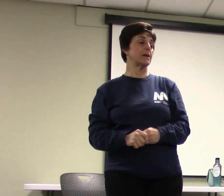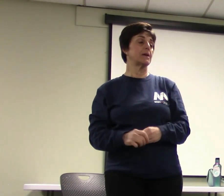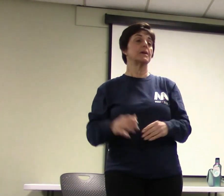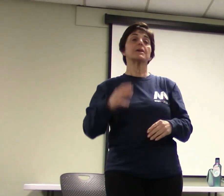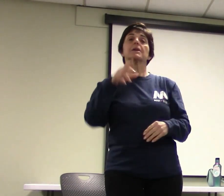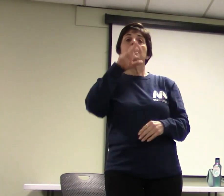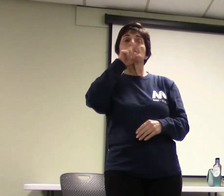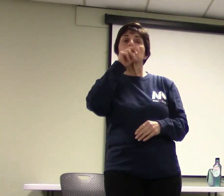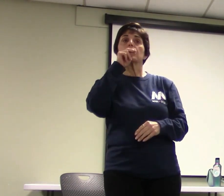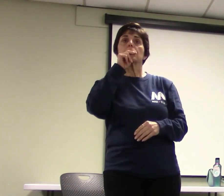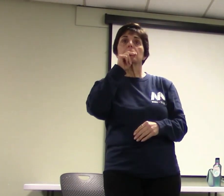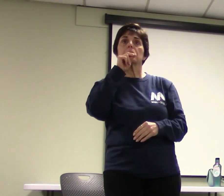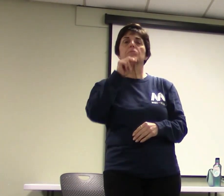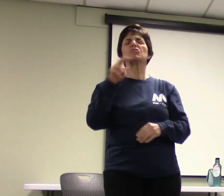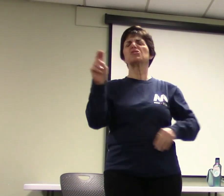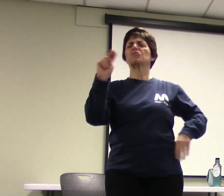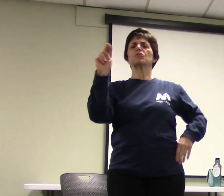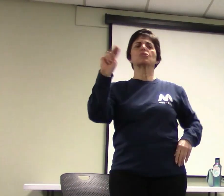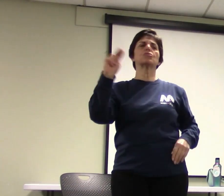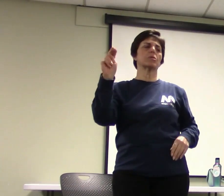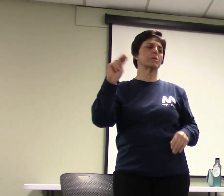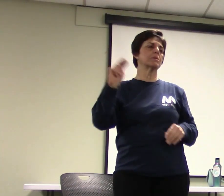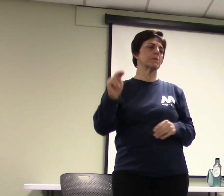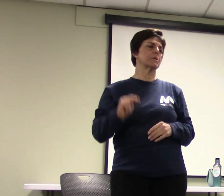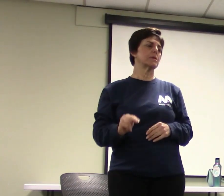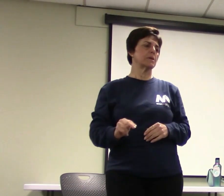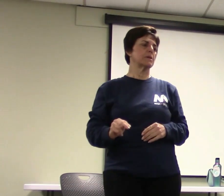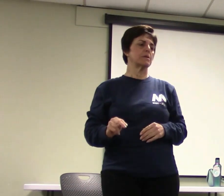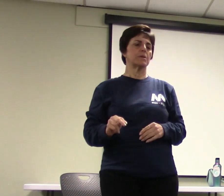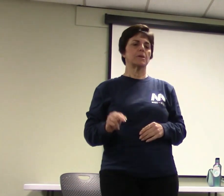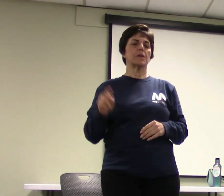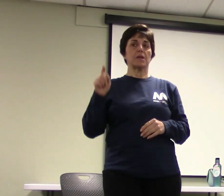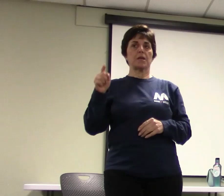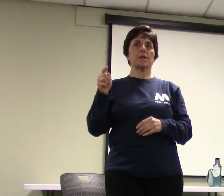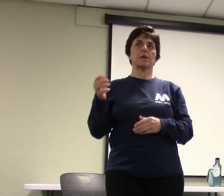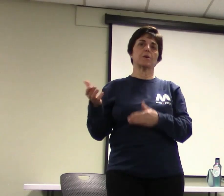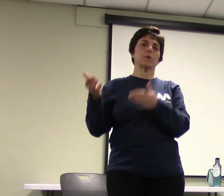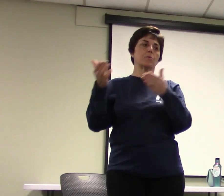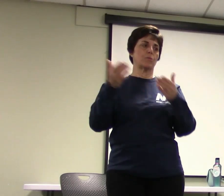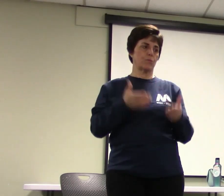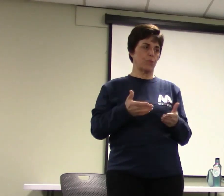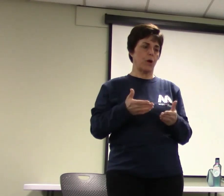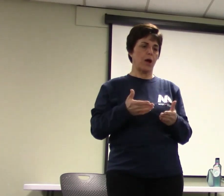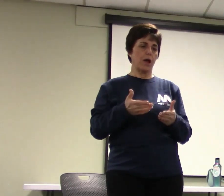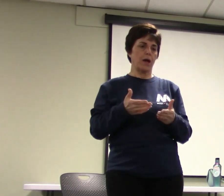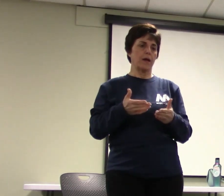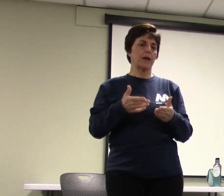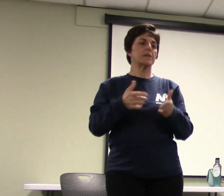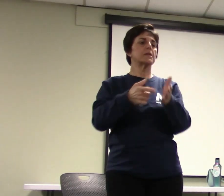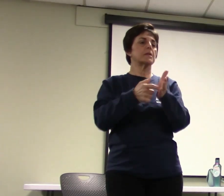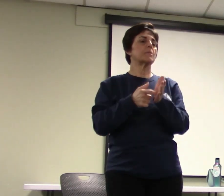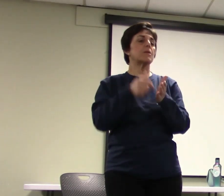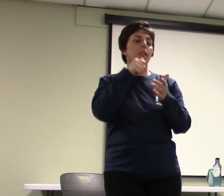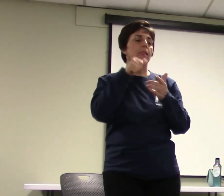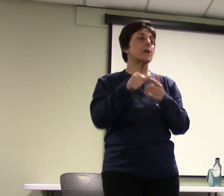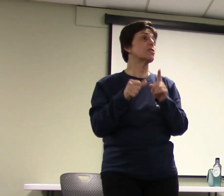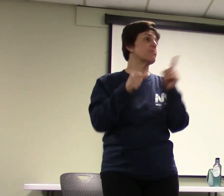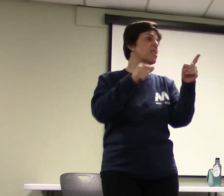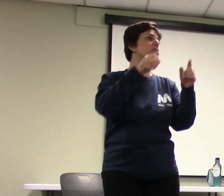Duck was a neutral party, so he brought the ultimatum to the